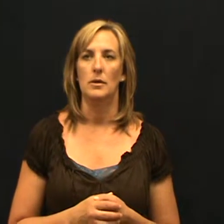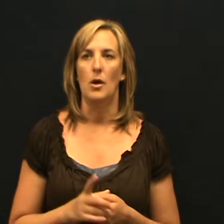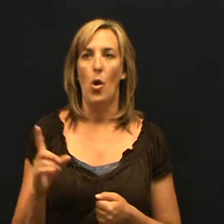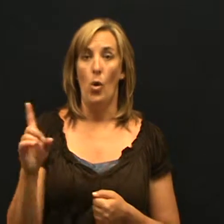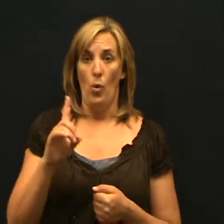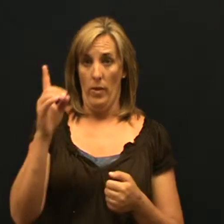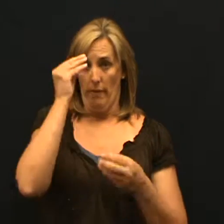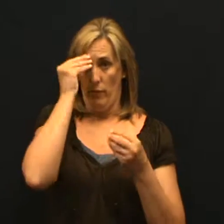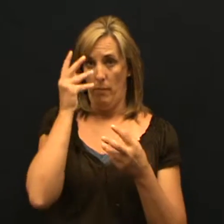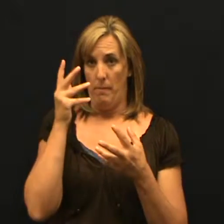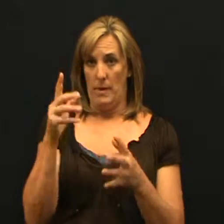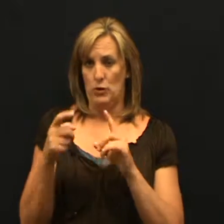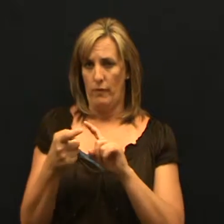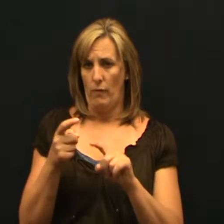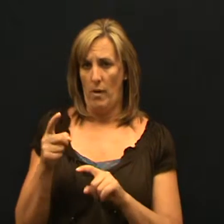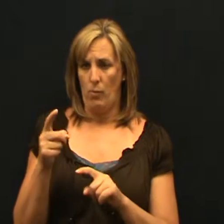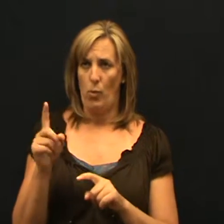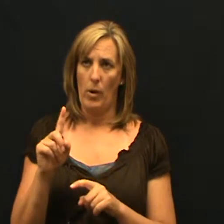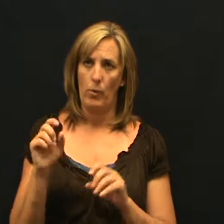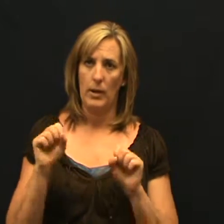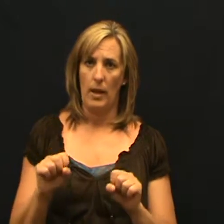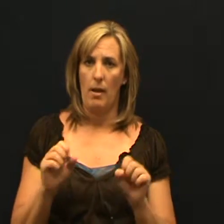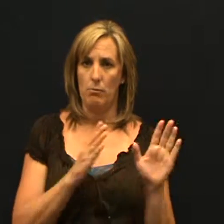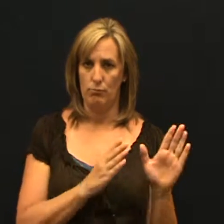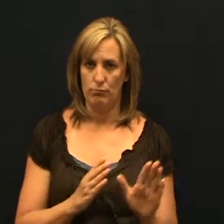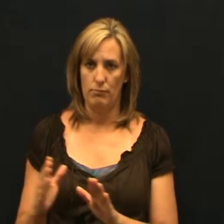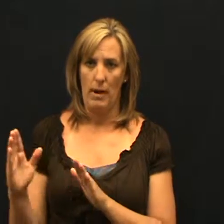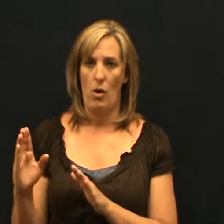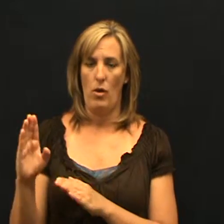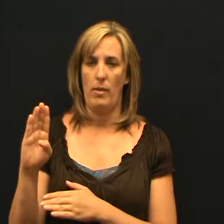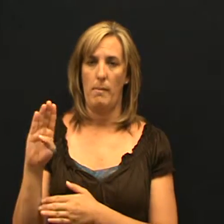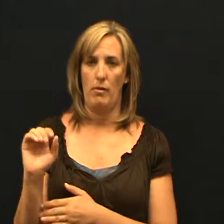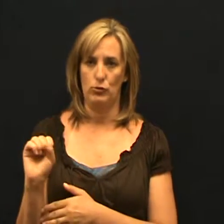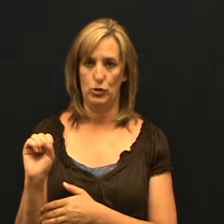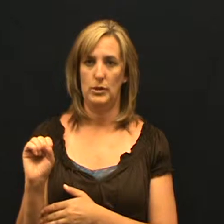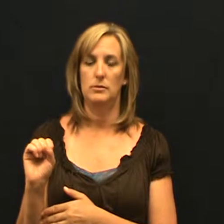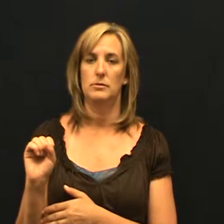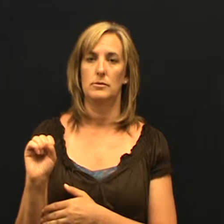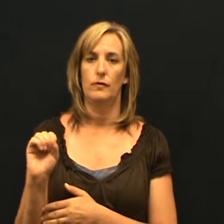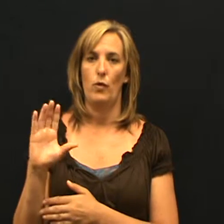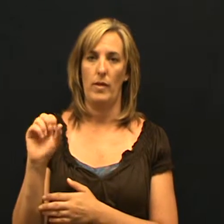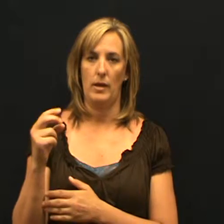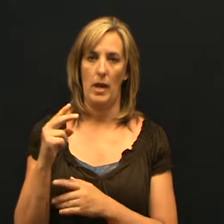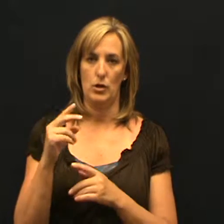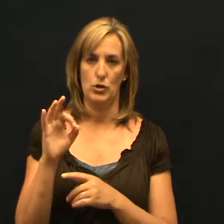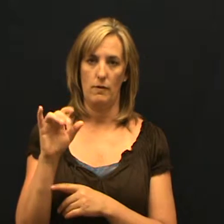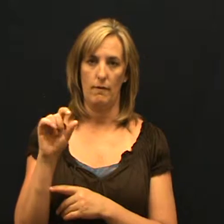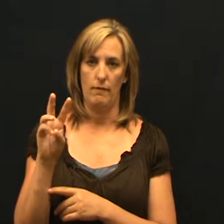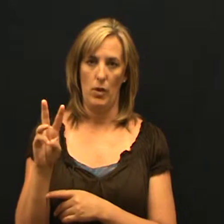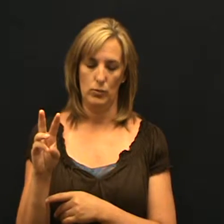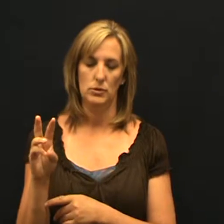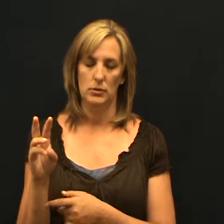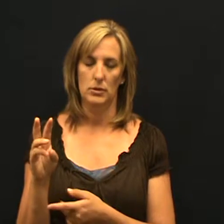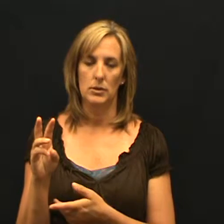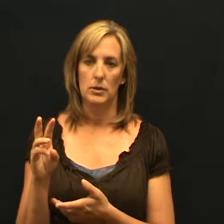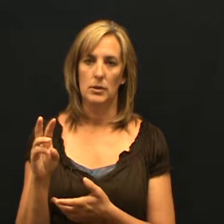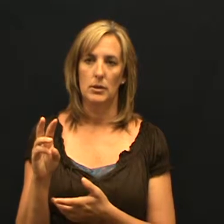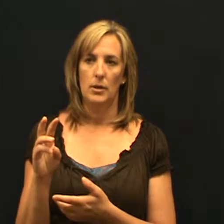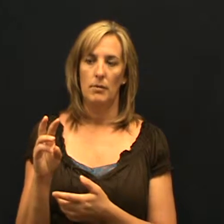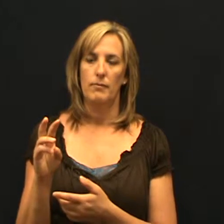might come from, is we need the comparative balance sheets, because we look at balances from the end of last year, which is the same as the